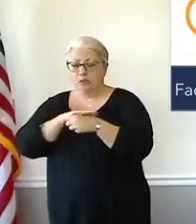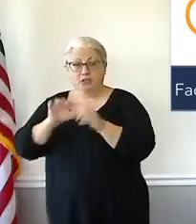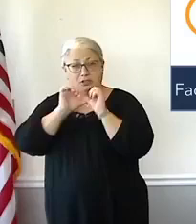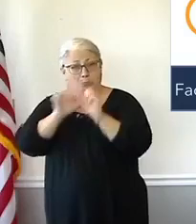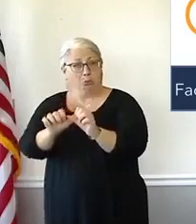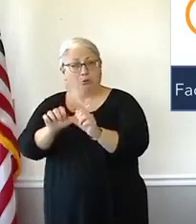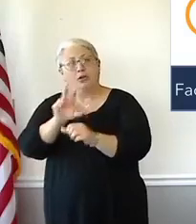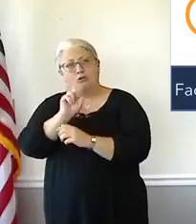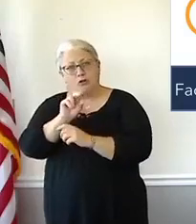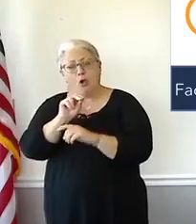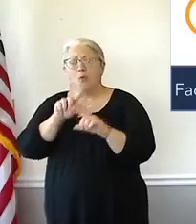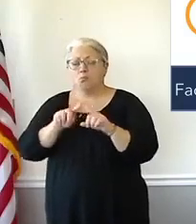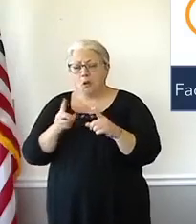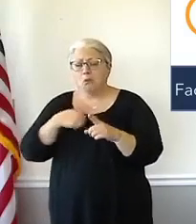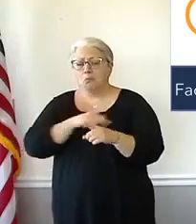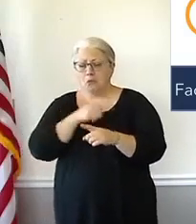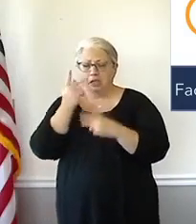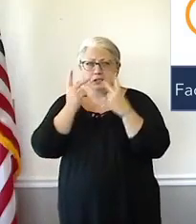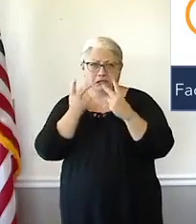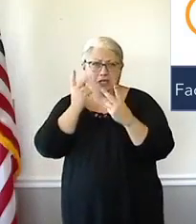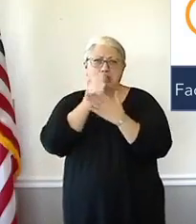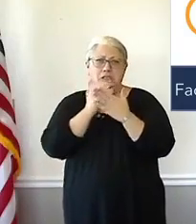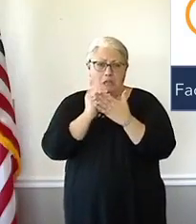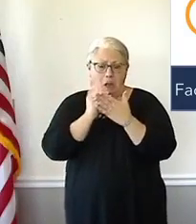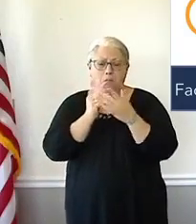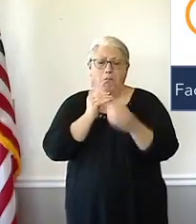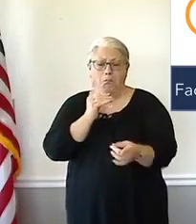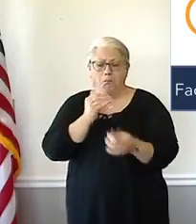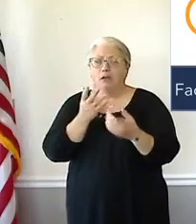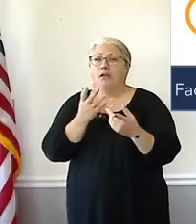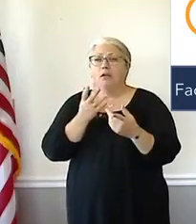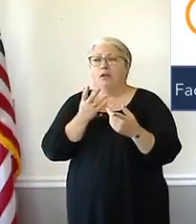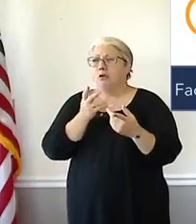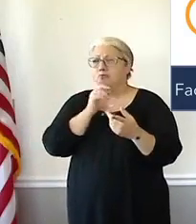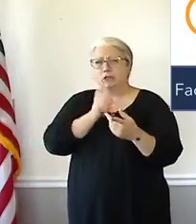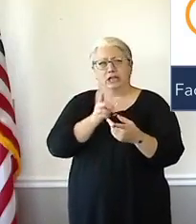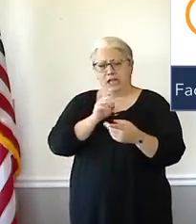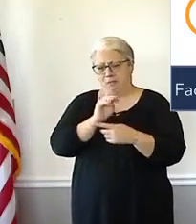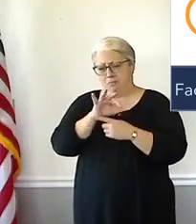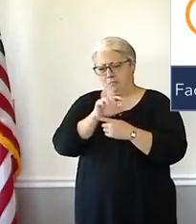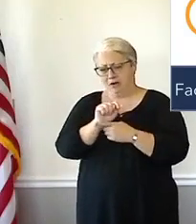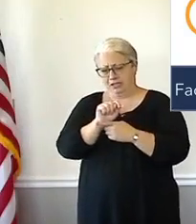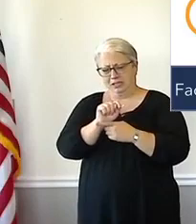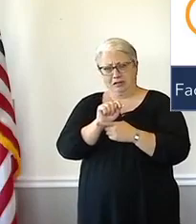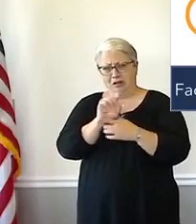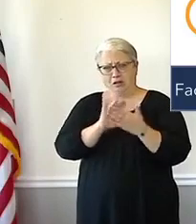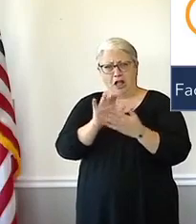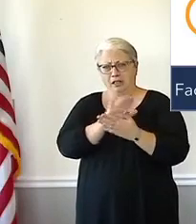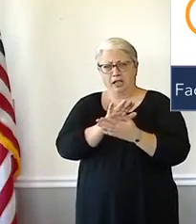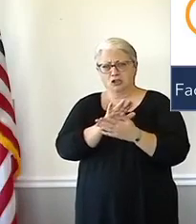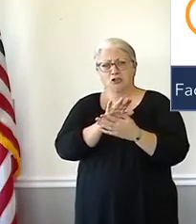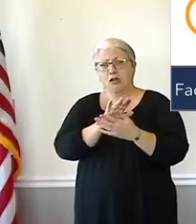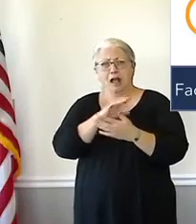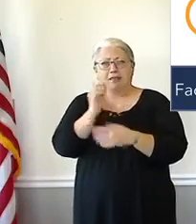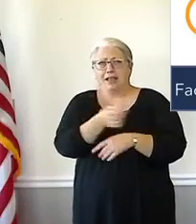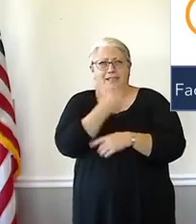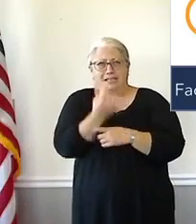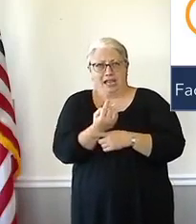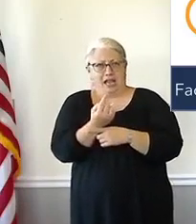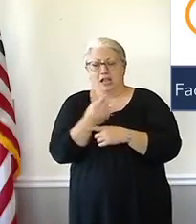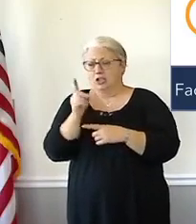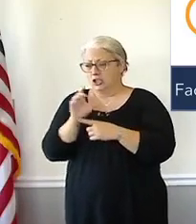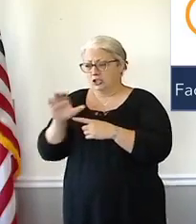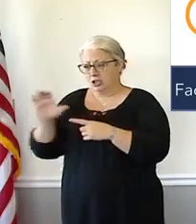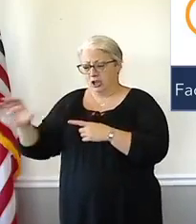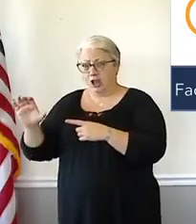Vassar, Marist, Culinary Institute. We're not aware of any active cases, I think, currently at Bard. And, of course, Dutchess Community College is virtual.